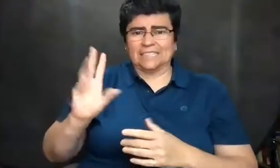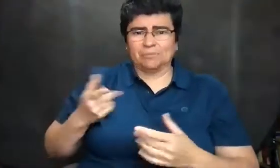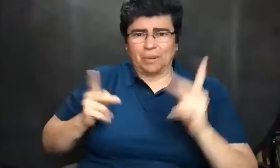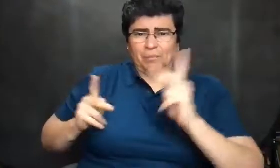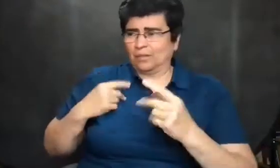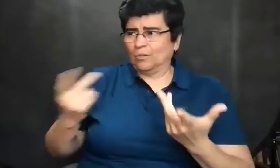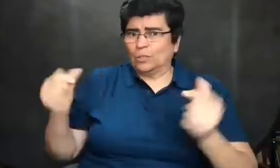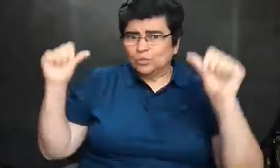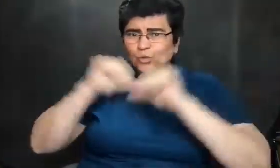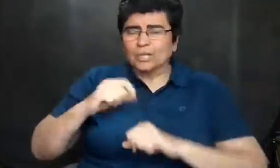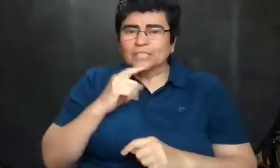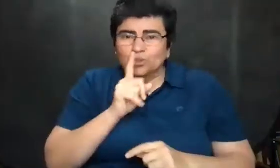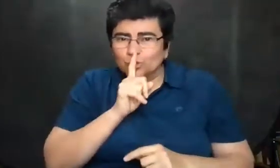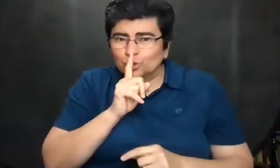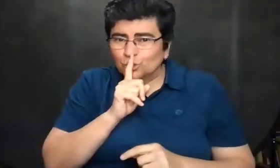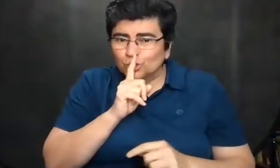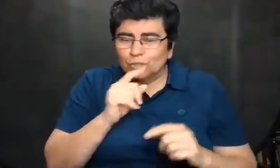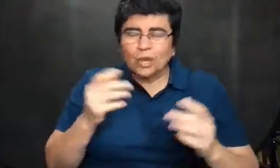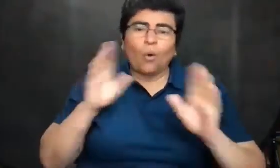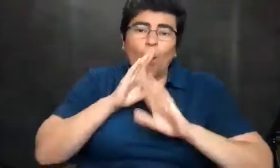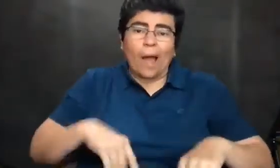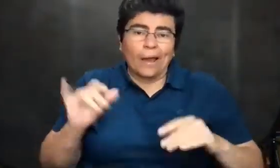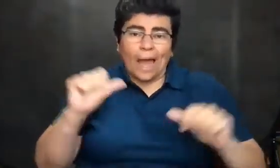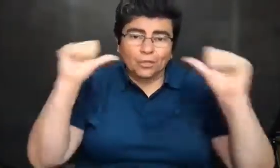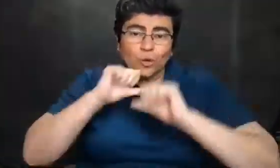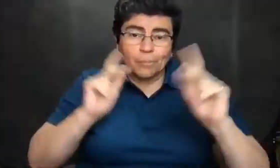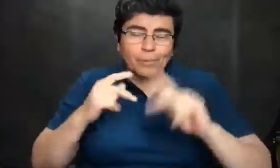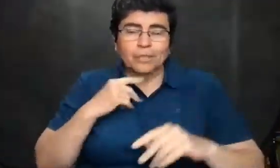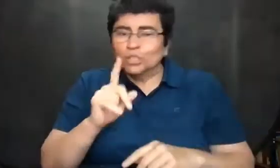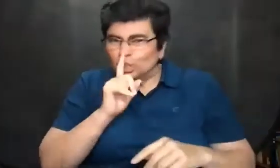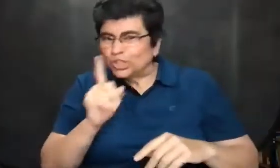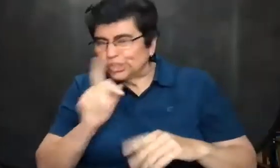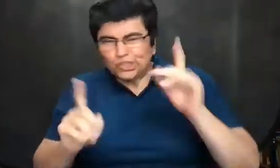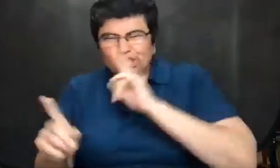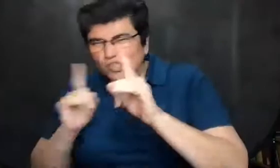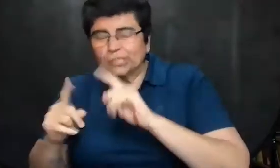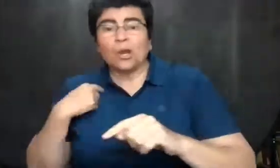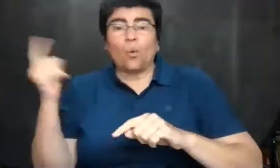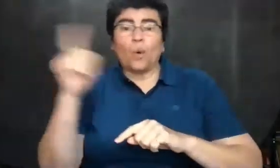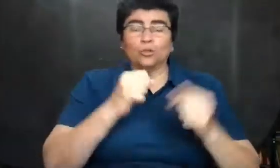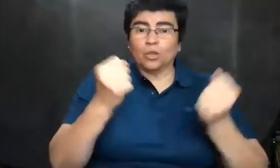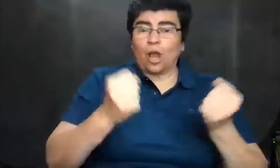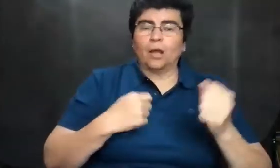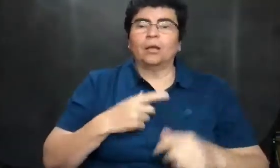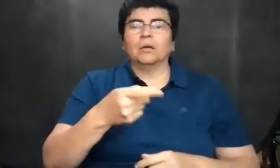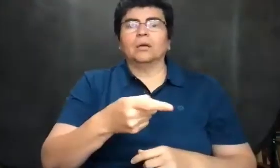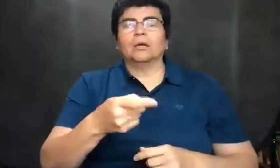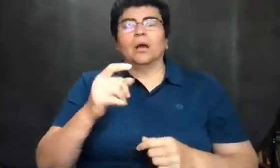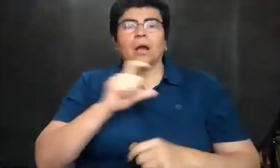And shh, shh. And we got up to the vehicle, and the cops had taken our clothes. And one of the guys that was